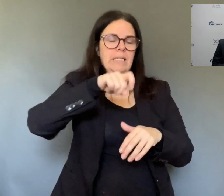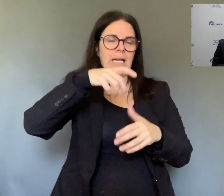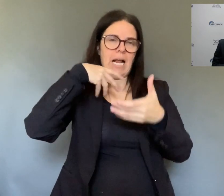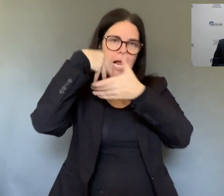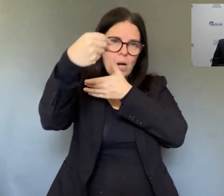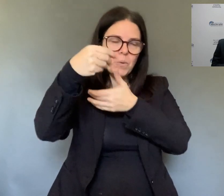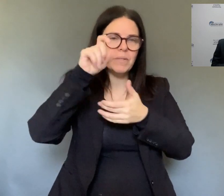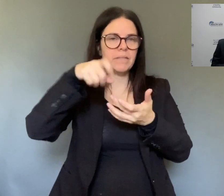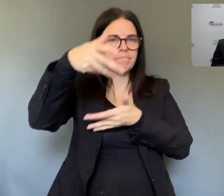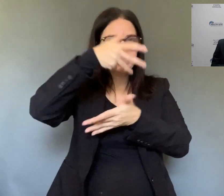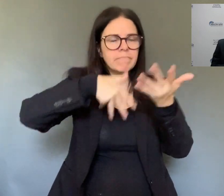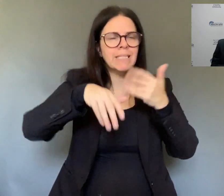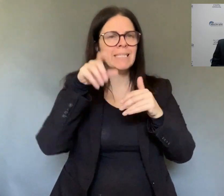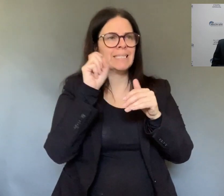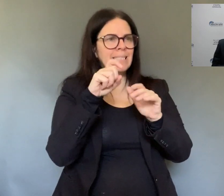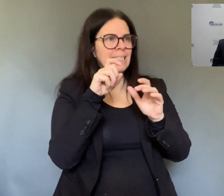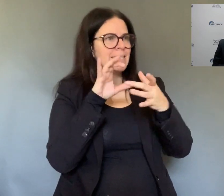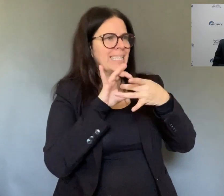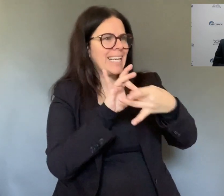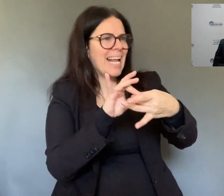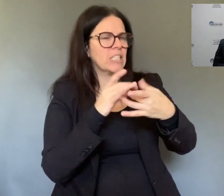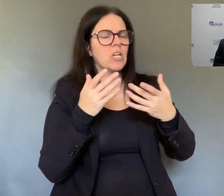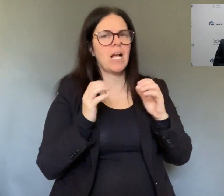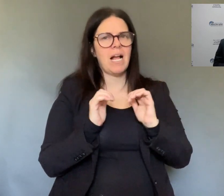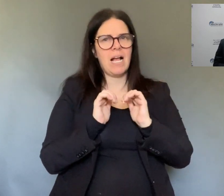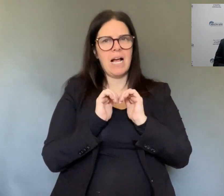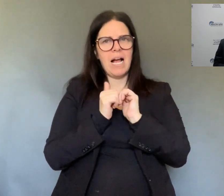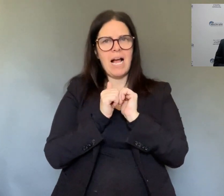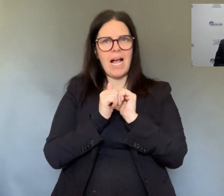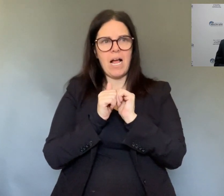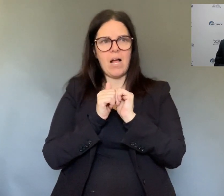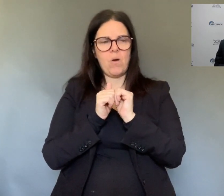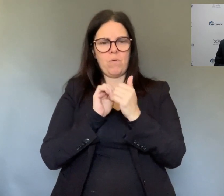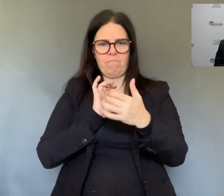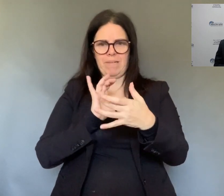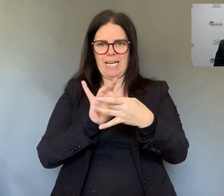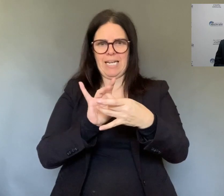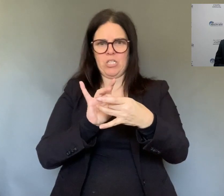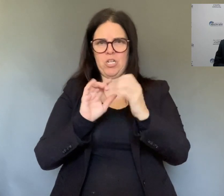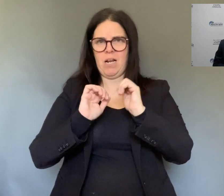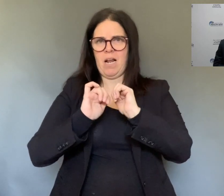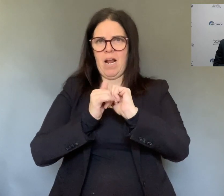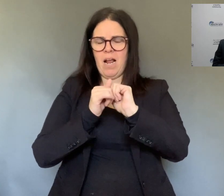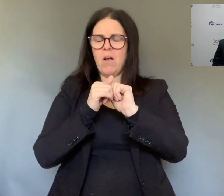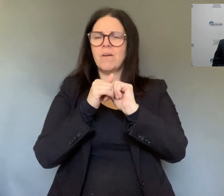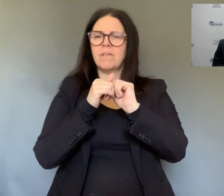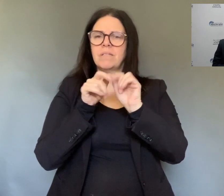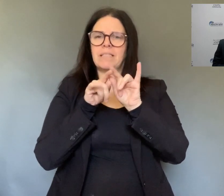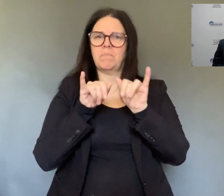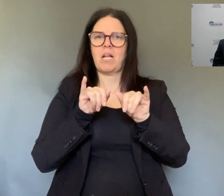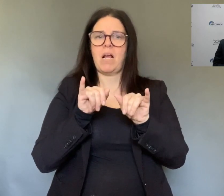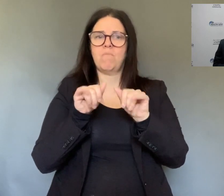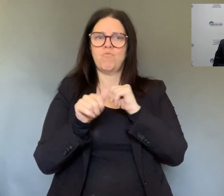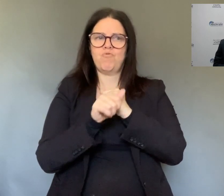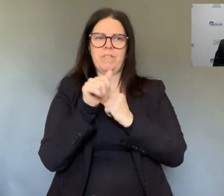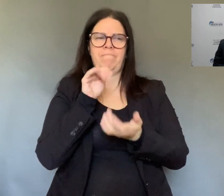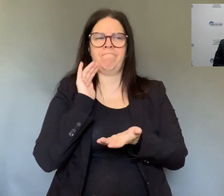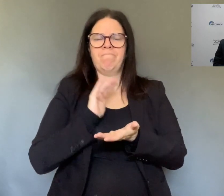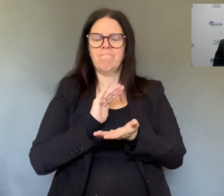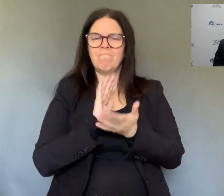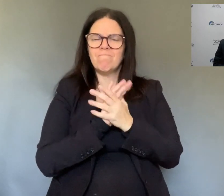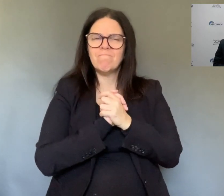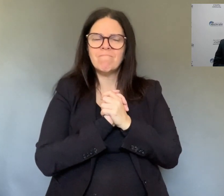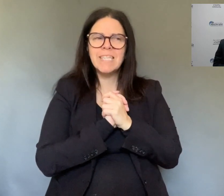be connected, but what are the best ways we can do that without putting ourselves at risk? So I think that's the direction that we want to